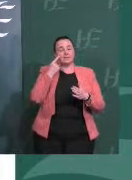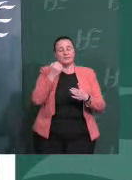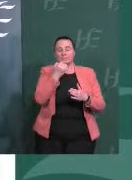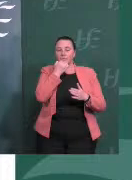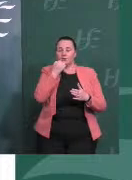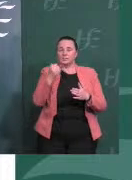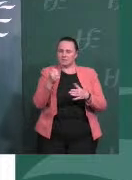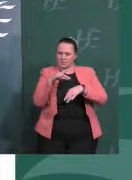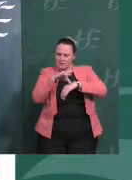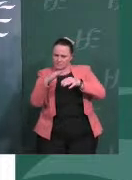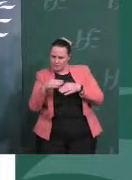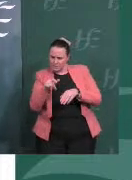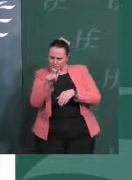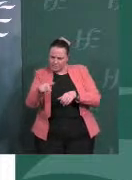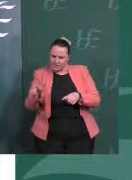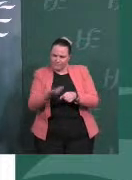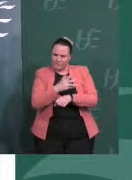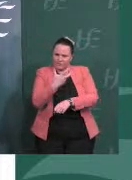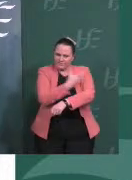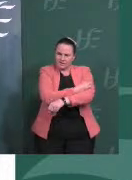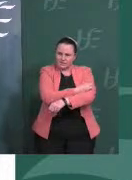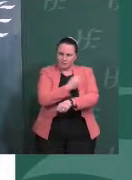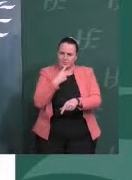hospitals of fully vaccinated, and you might see them,